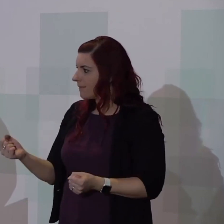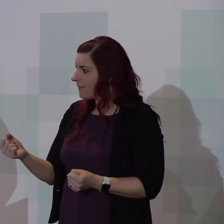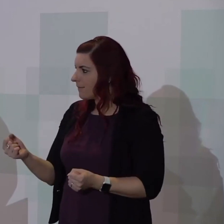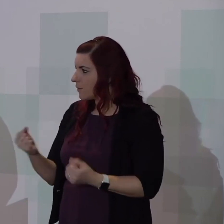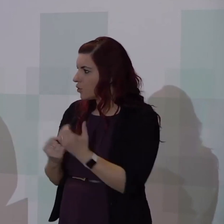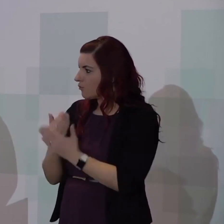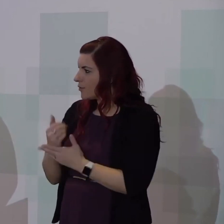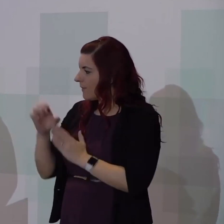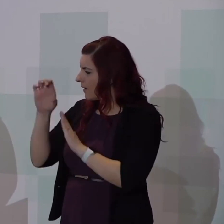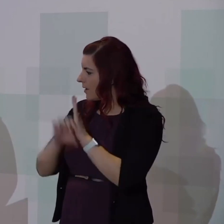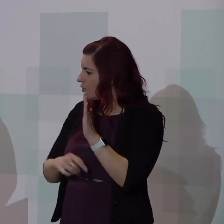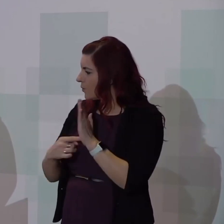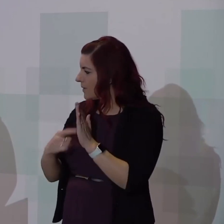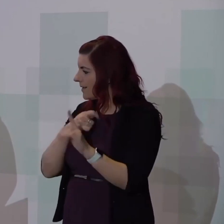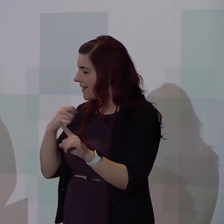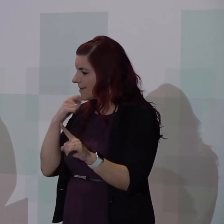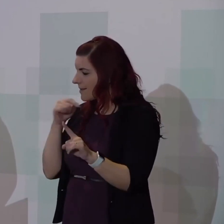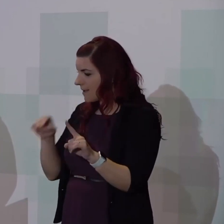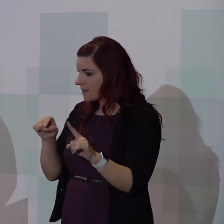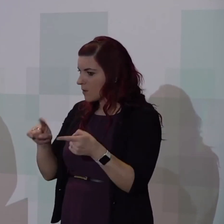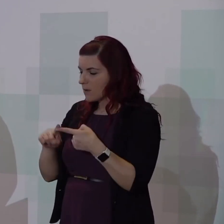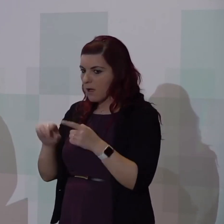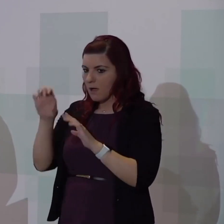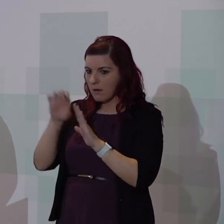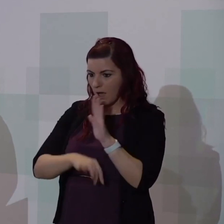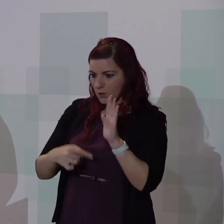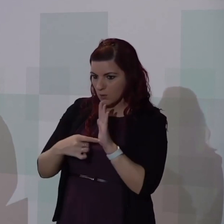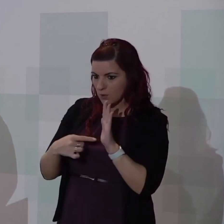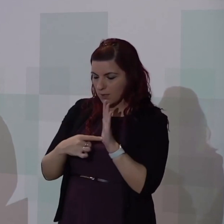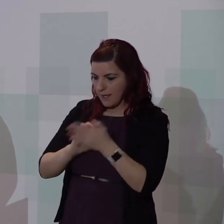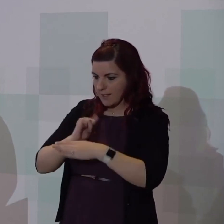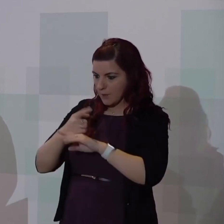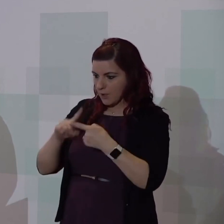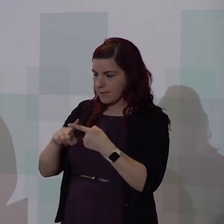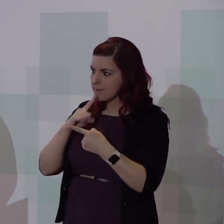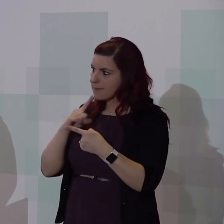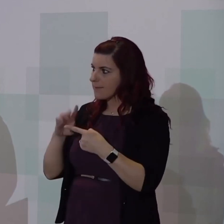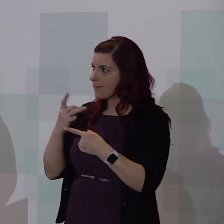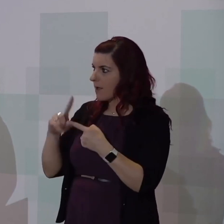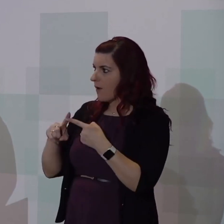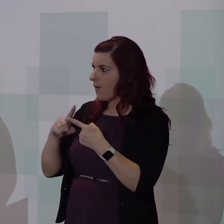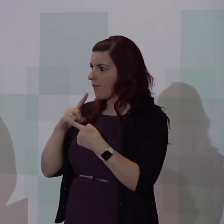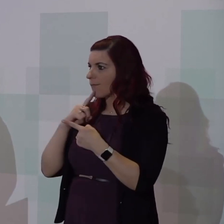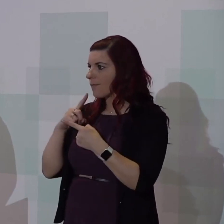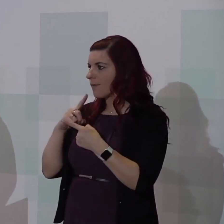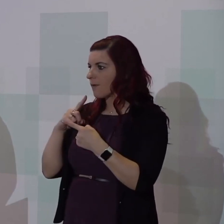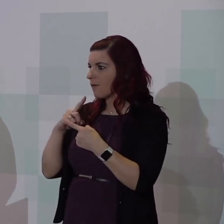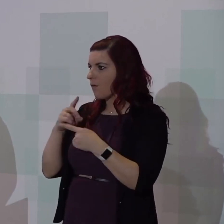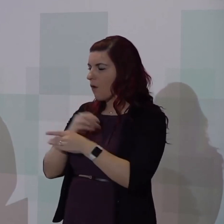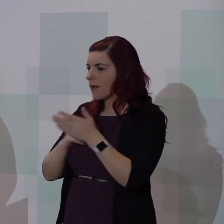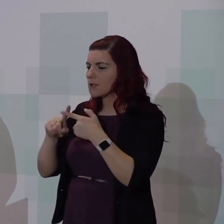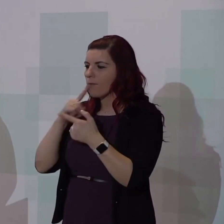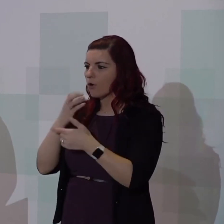the Citizens Information states that the Constitution establishes the branches or organs of government.